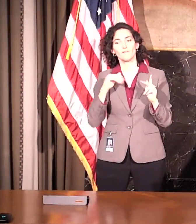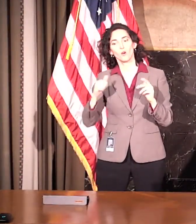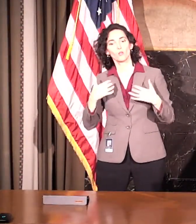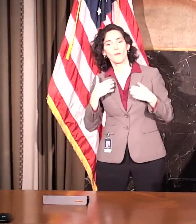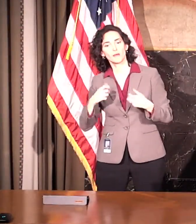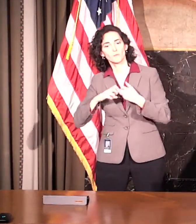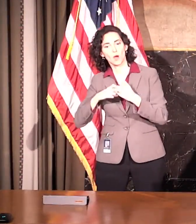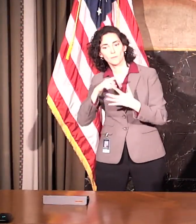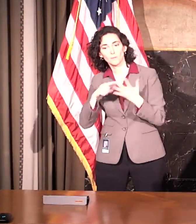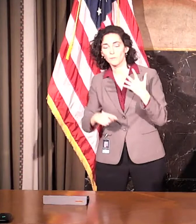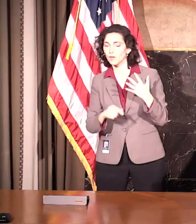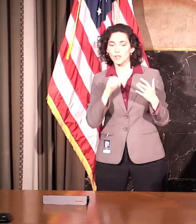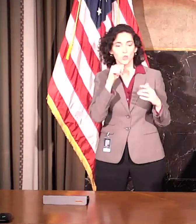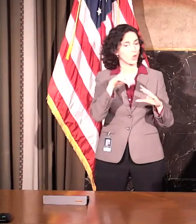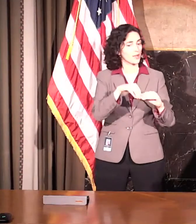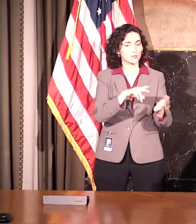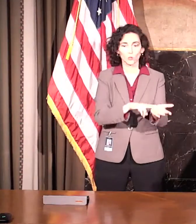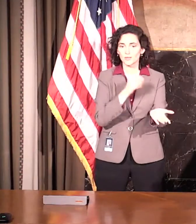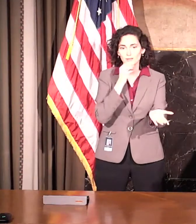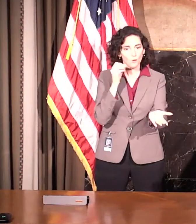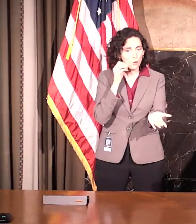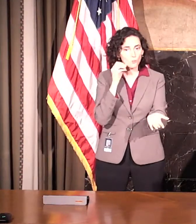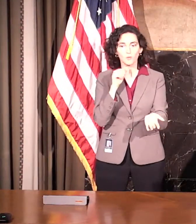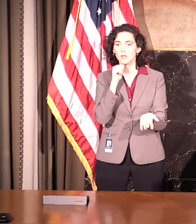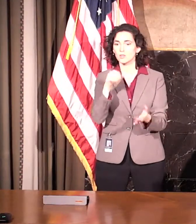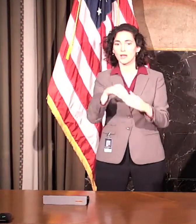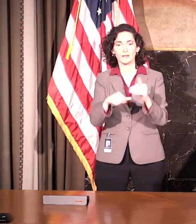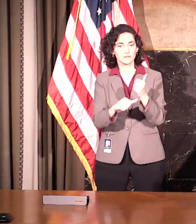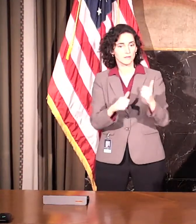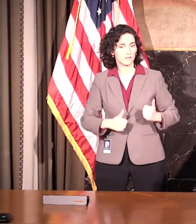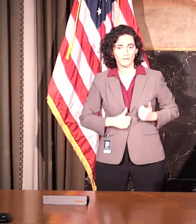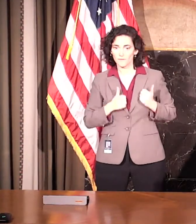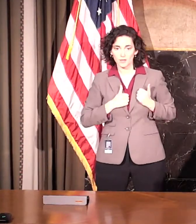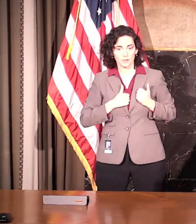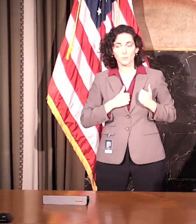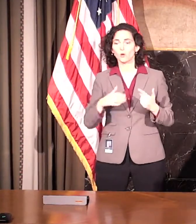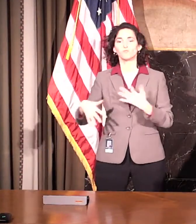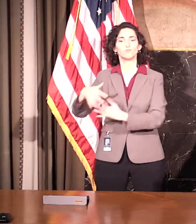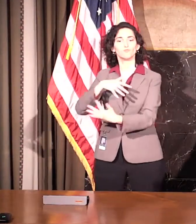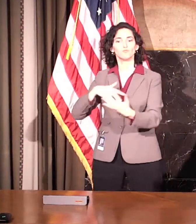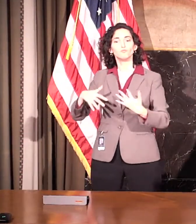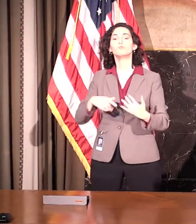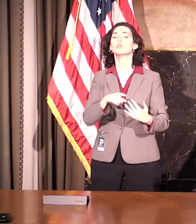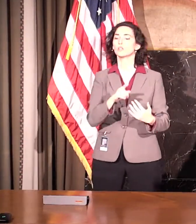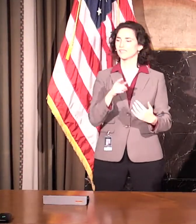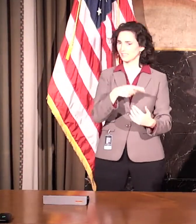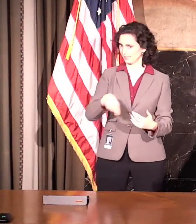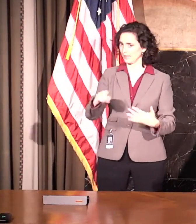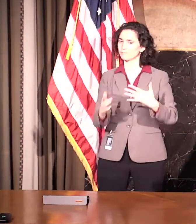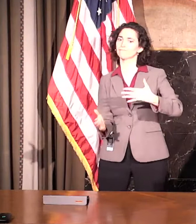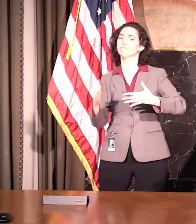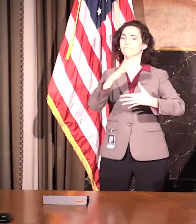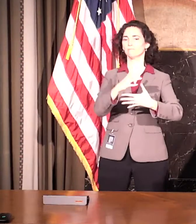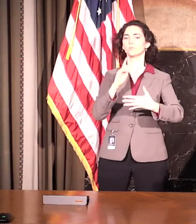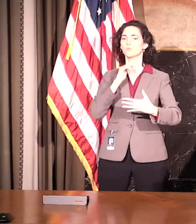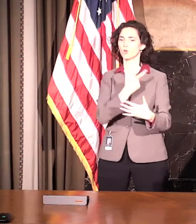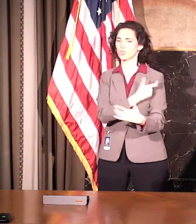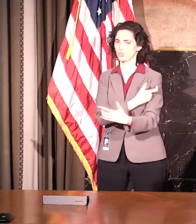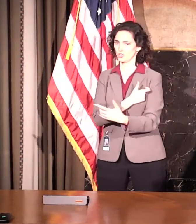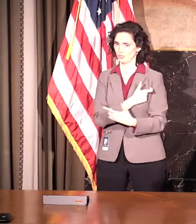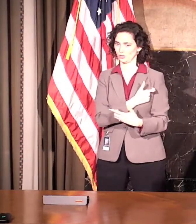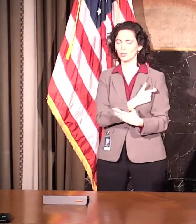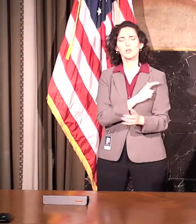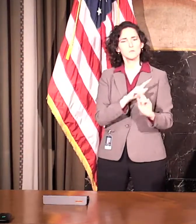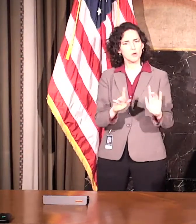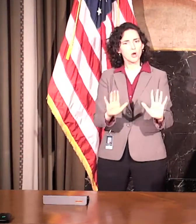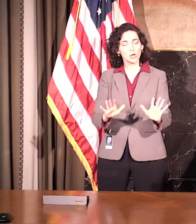getting the vaccinations in priority 1A. But we've got a lot of work to do, and we're looking forward to the ACIP